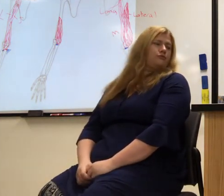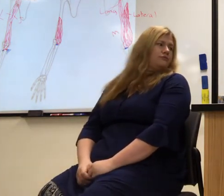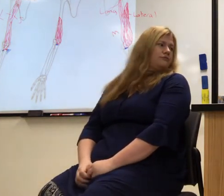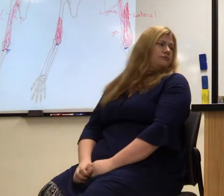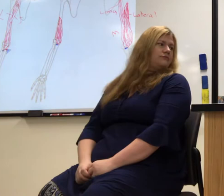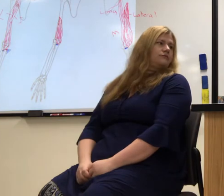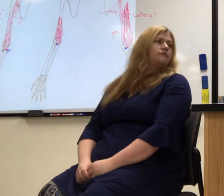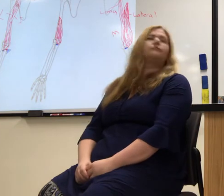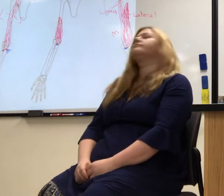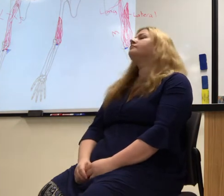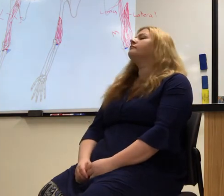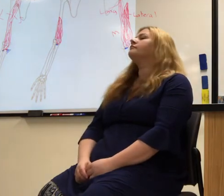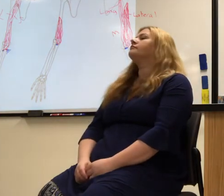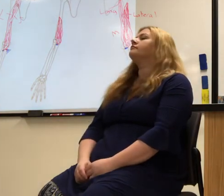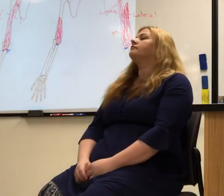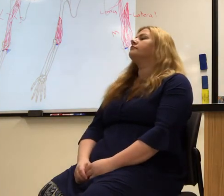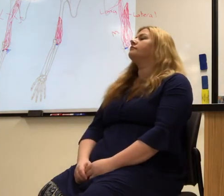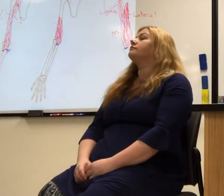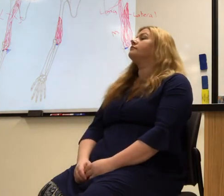Which can